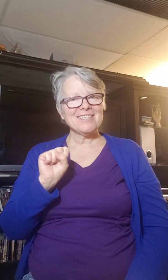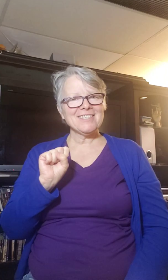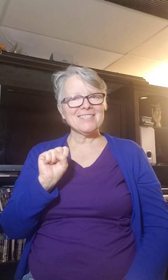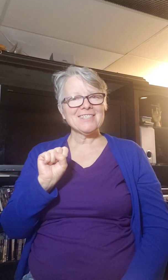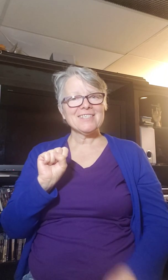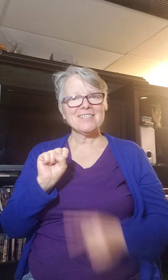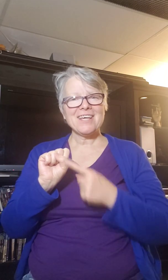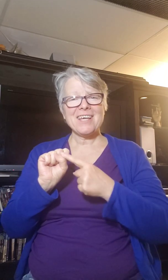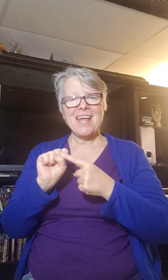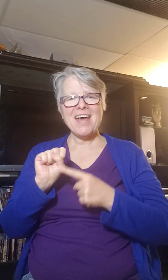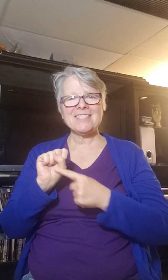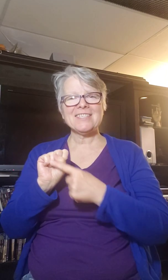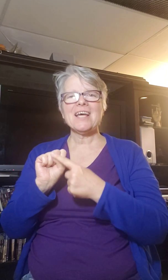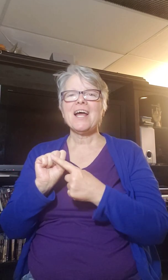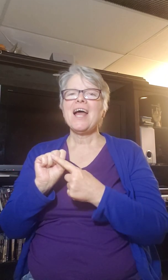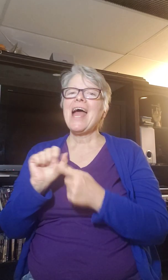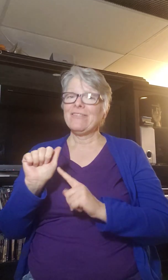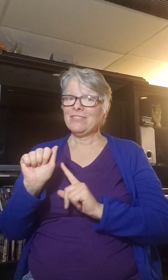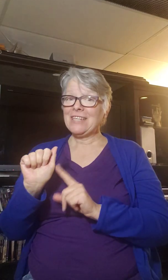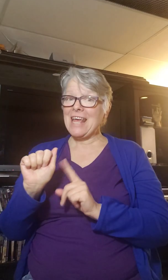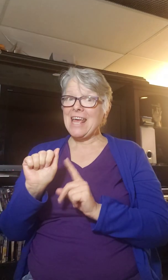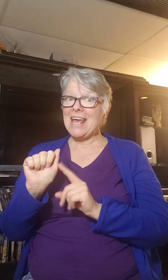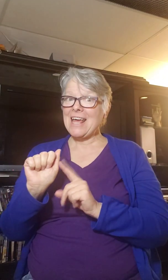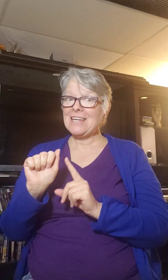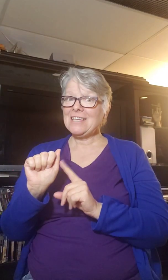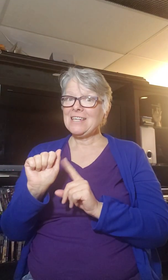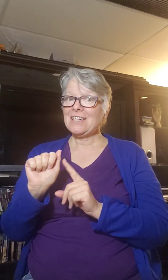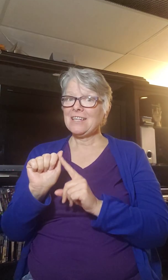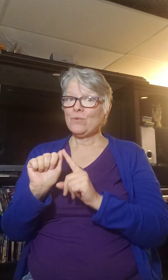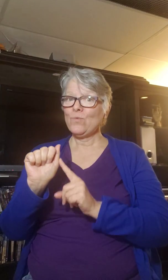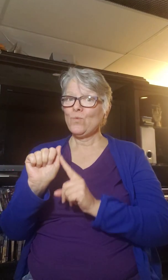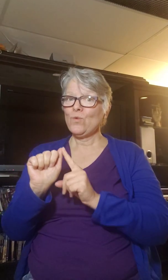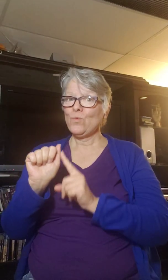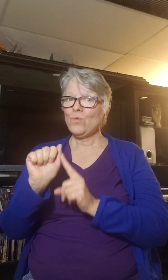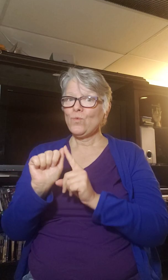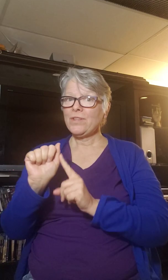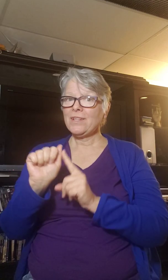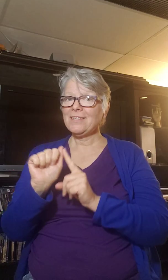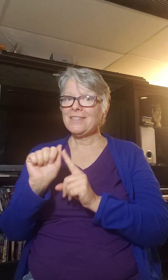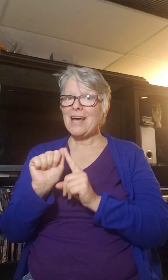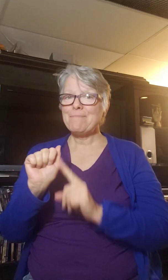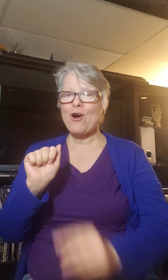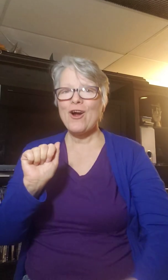S. S. There's an A with a little sidebar.